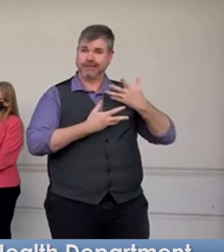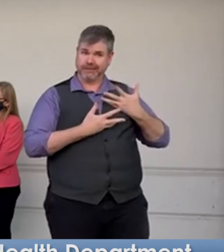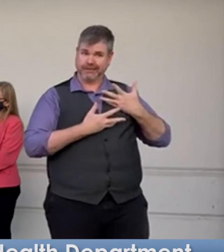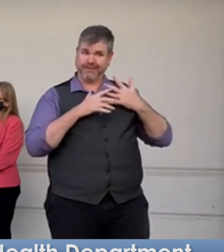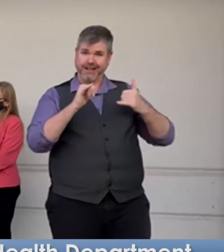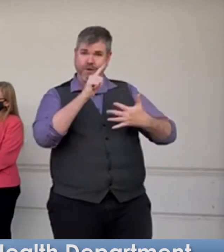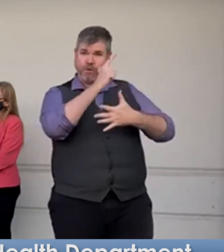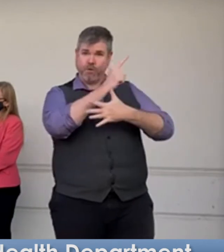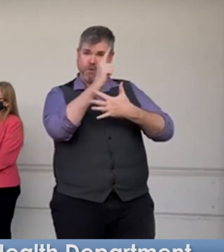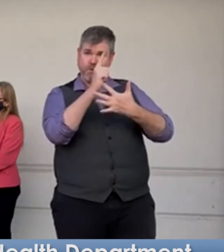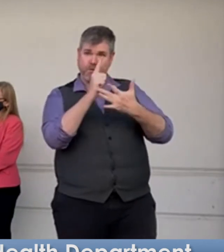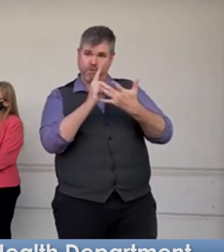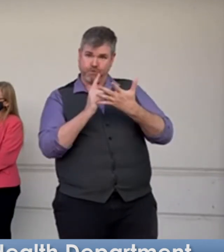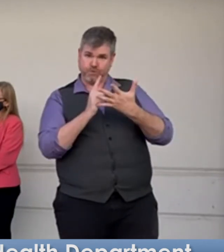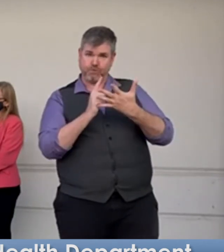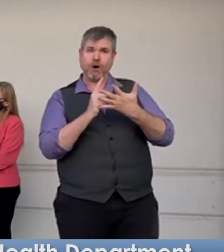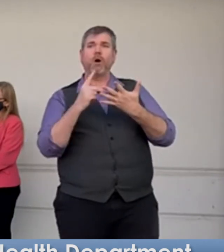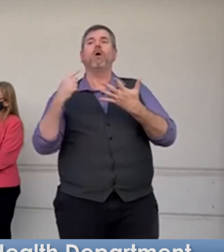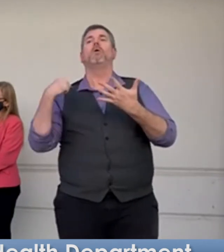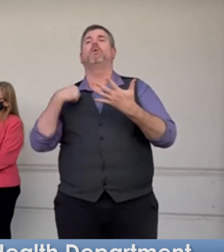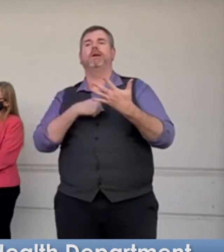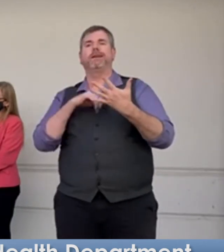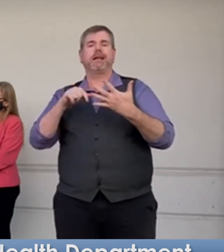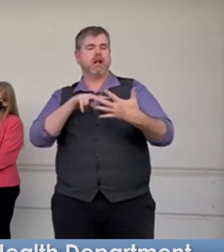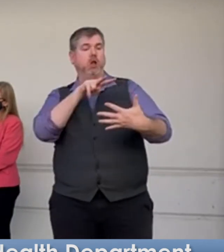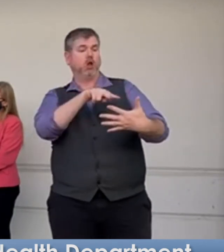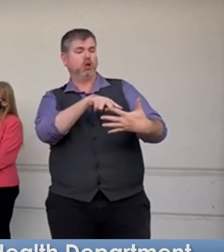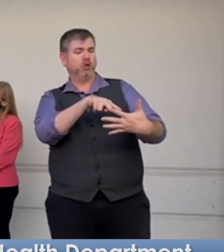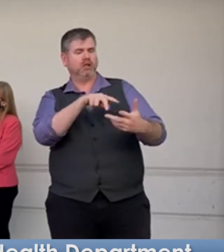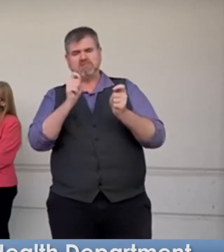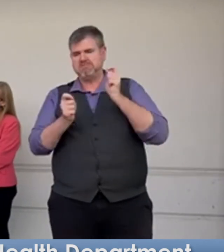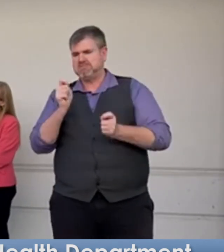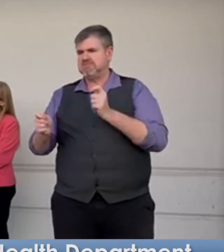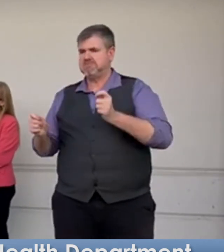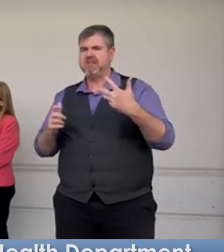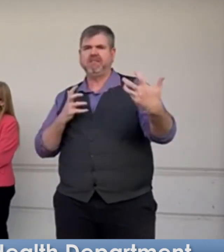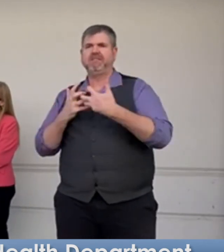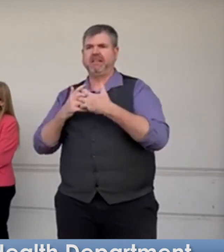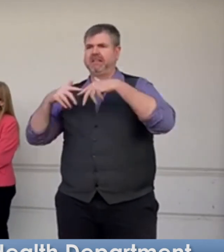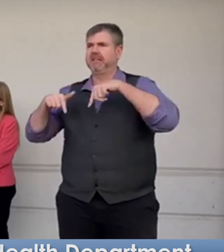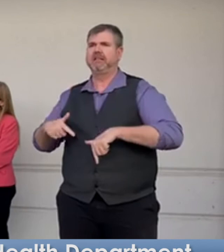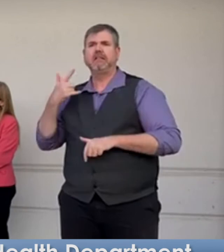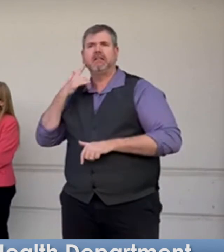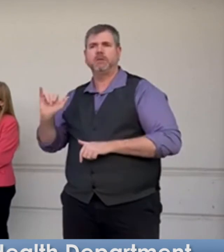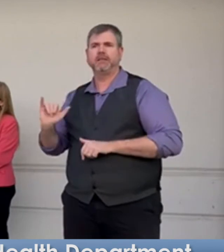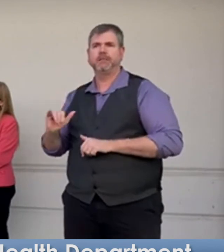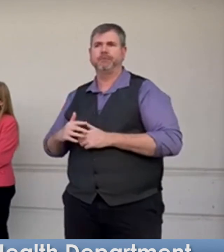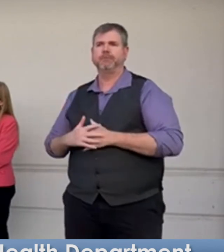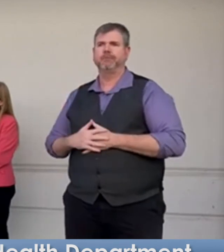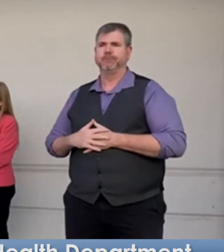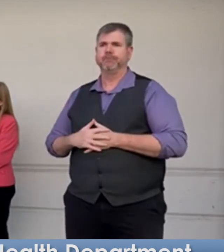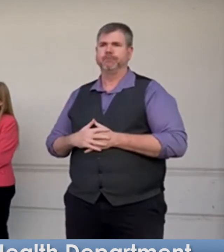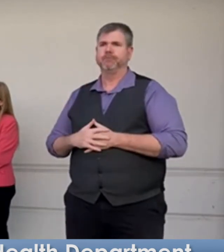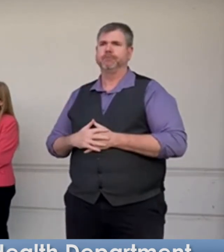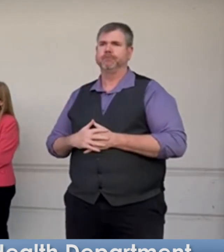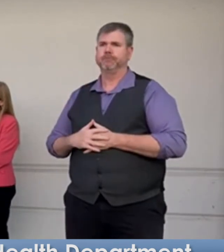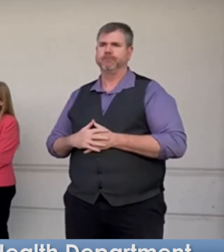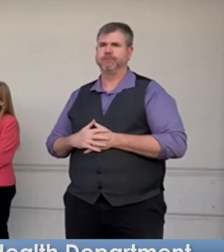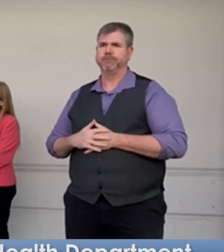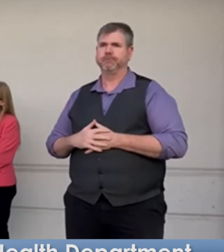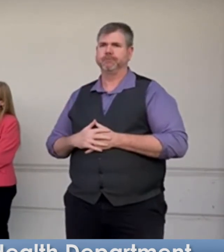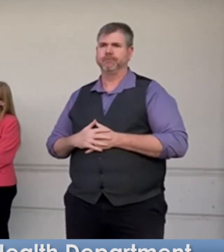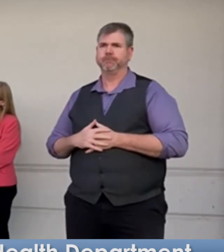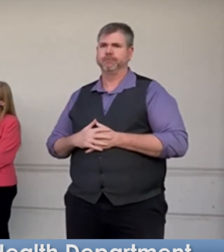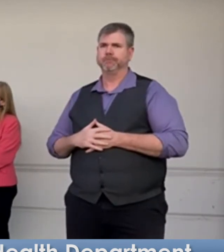is not a county role. We will not have that sort of latitude to say, well, actually in our county we would rather